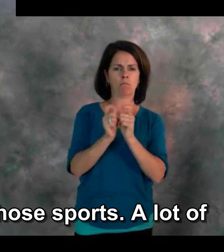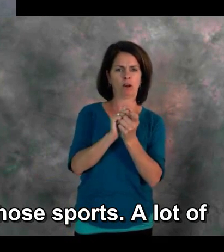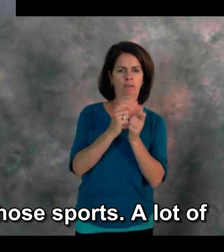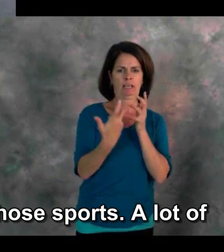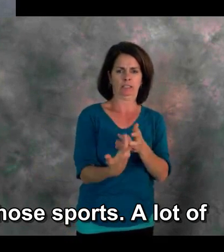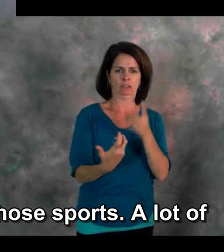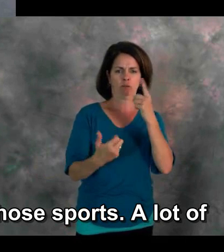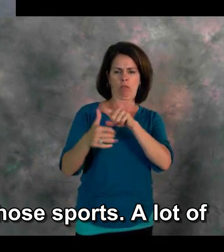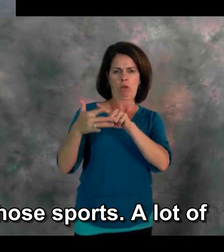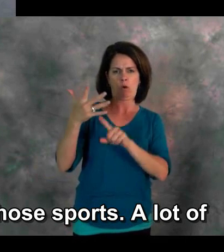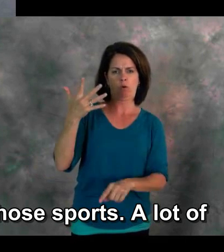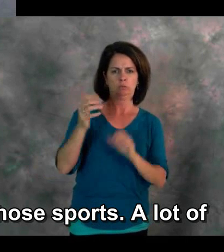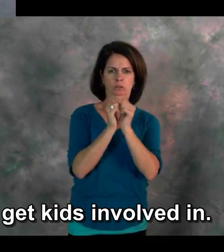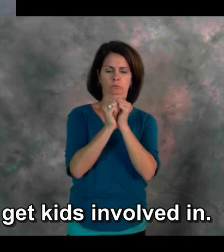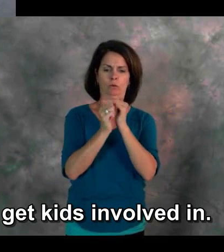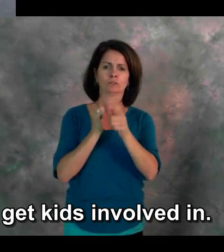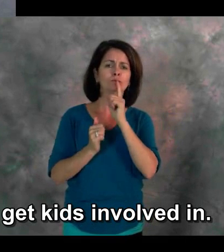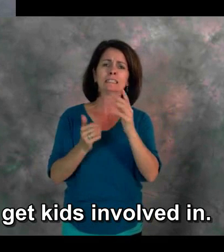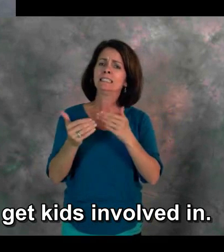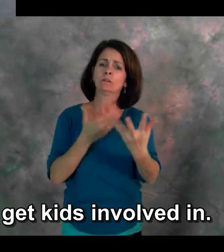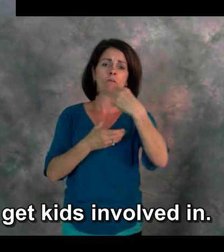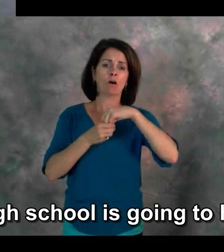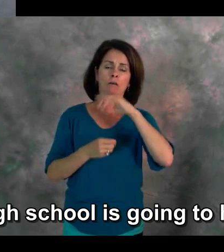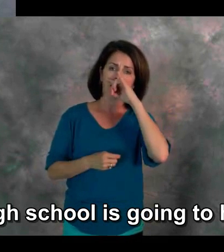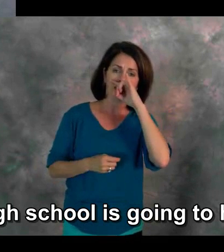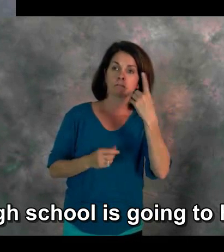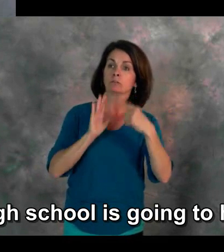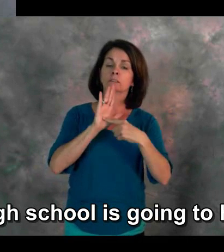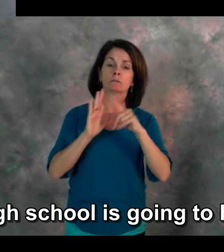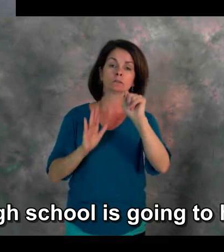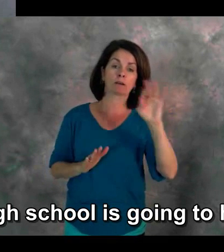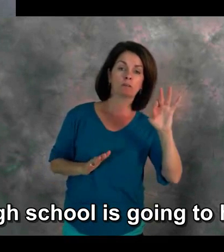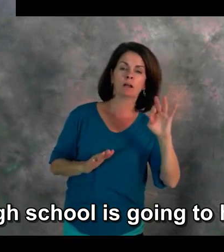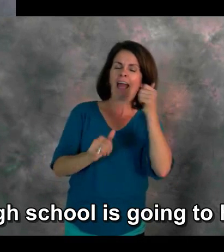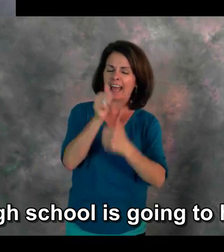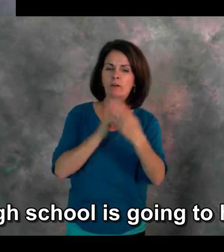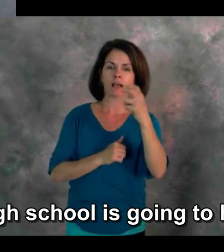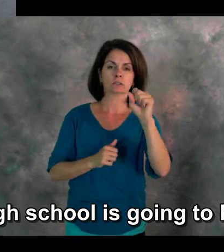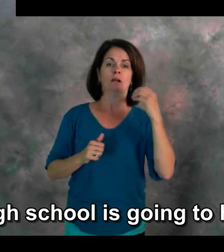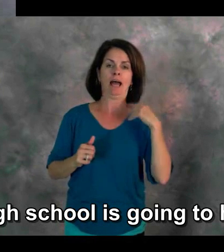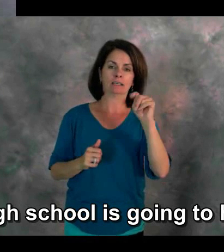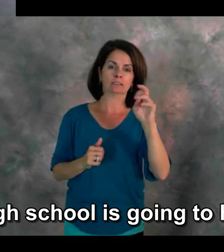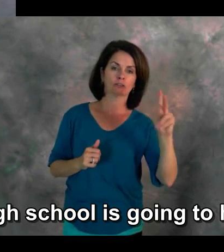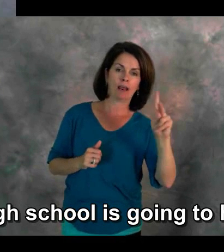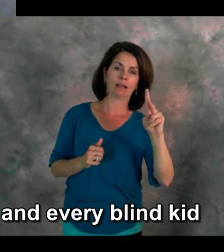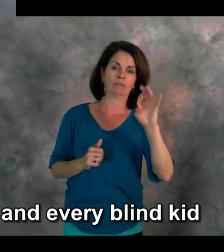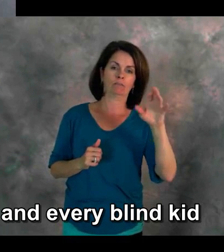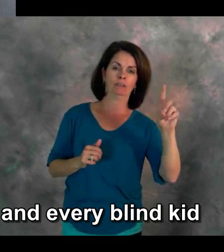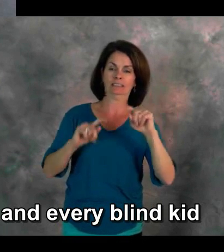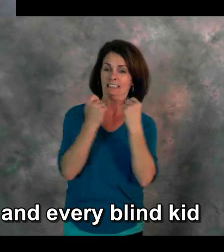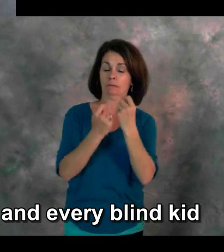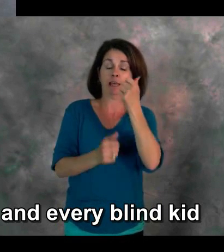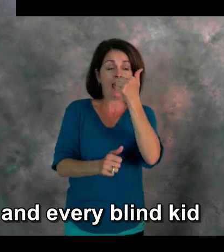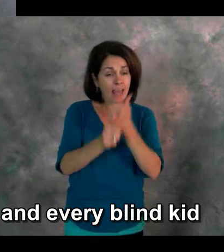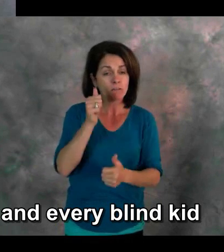sports. A lot of them are really easy to get kids involved in. With track and field, every high school is going to have a track and